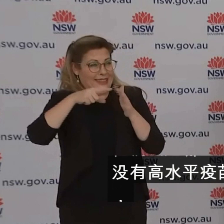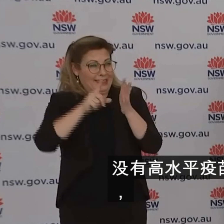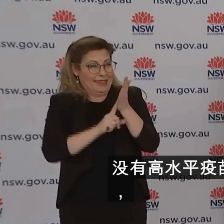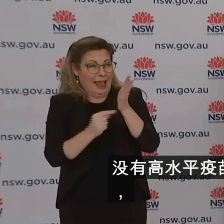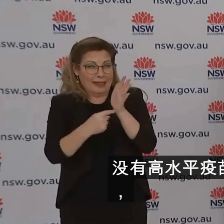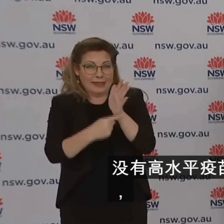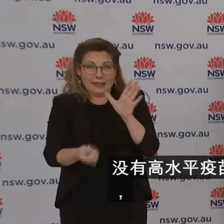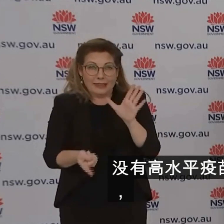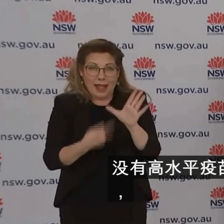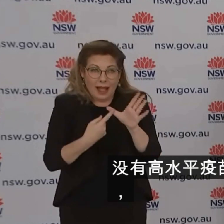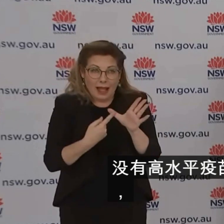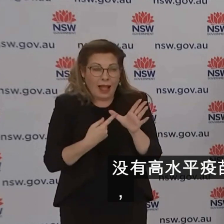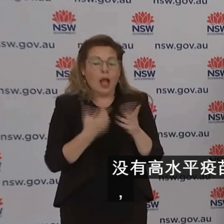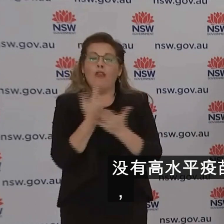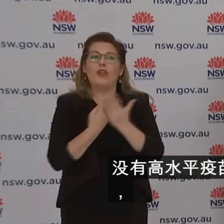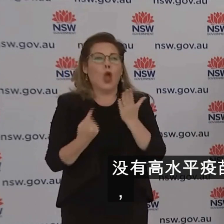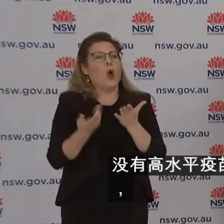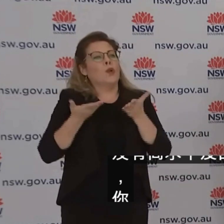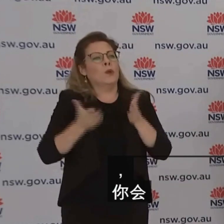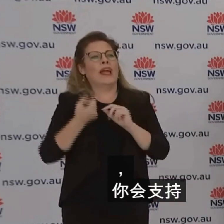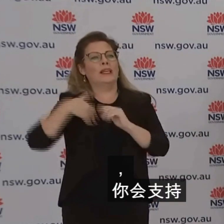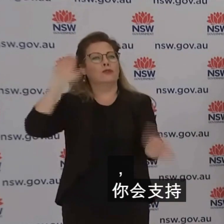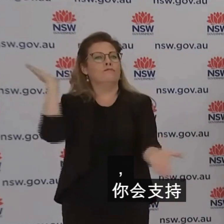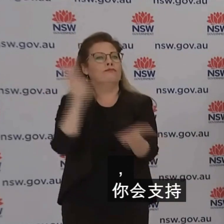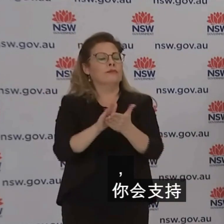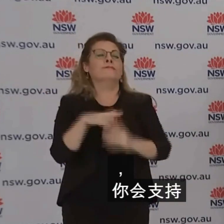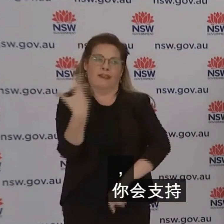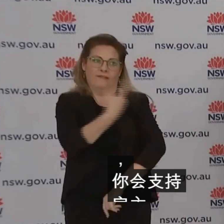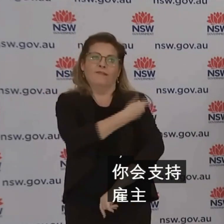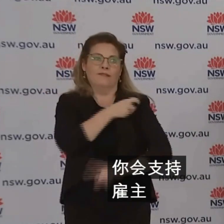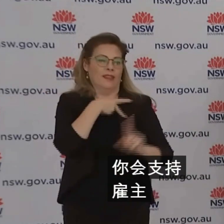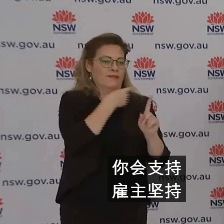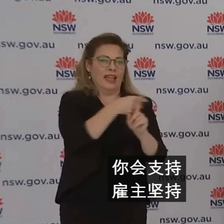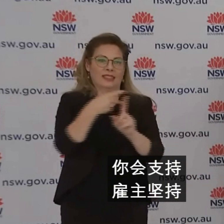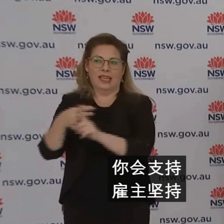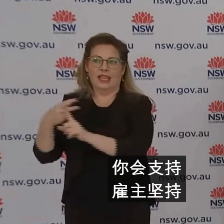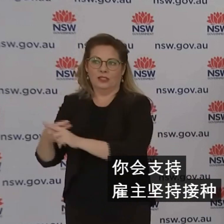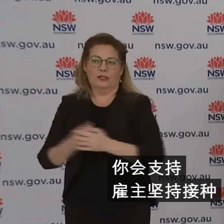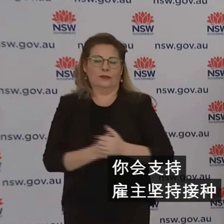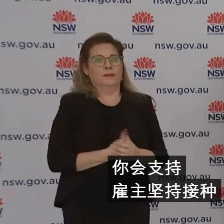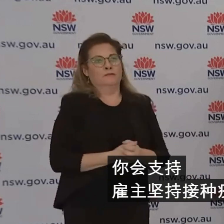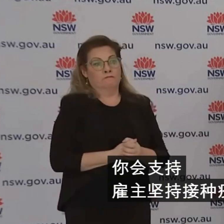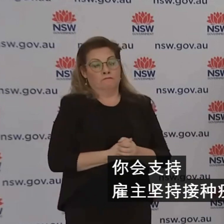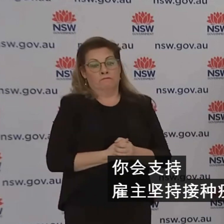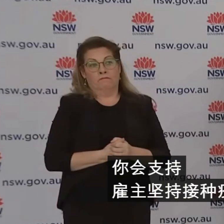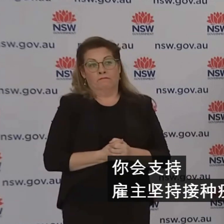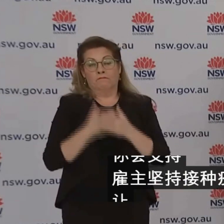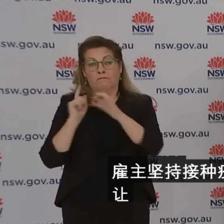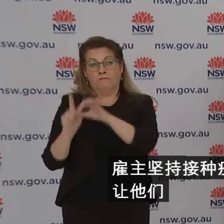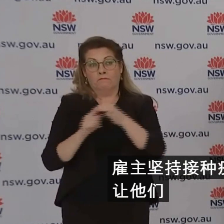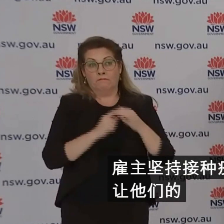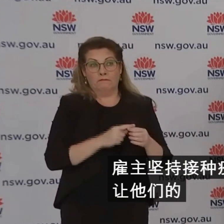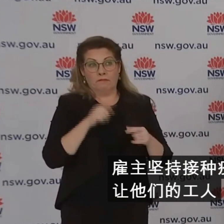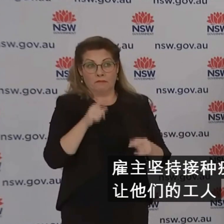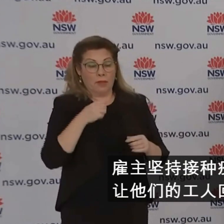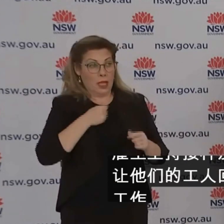a high level of vaccination. Premier, with the sewage detection, Would you support employers insisting on vaccination to